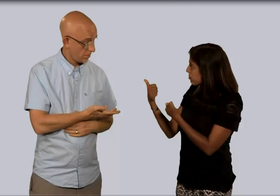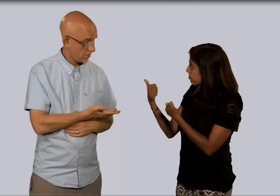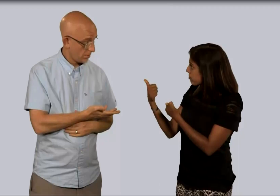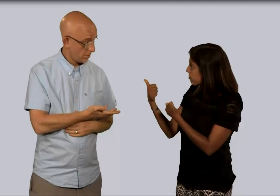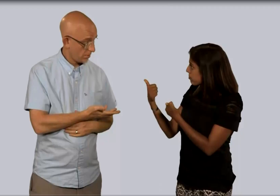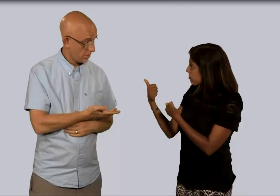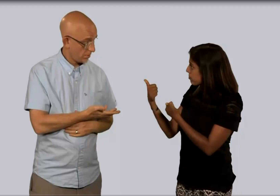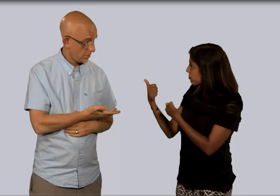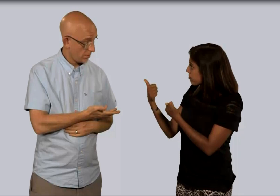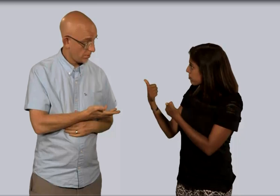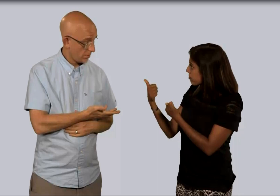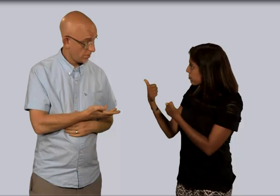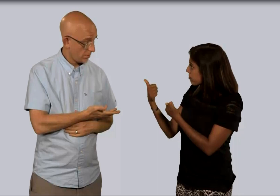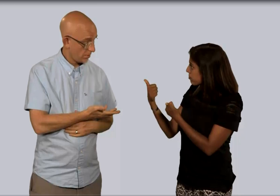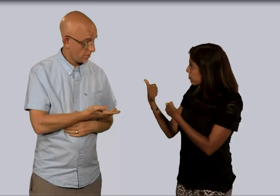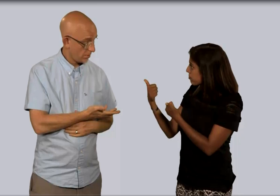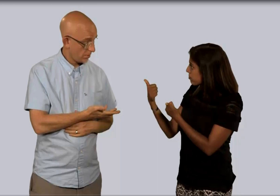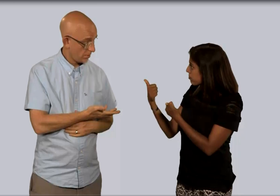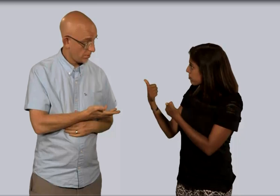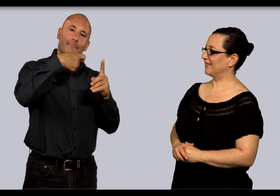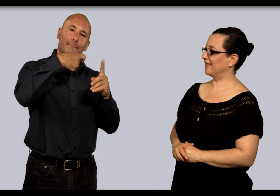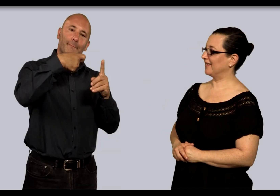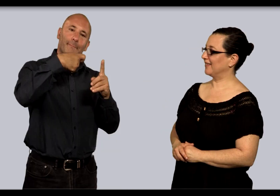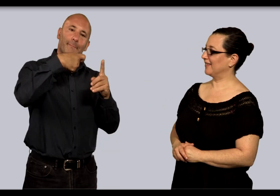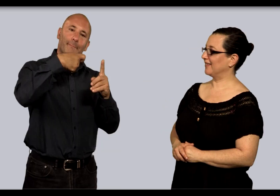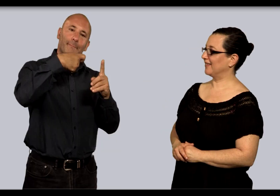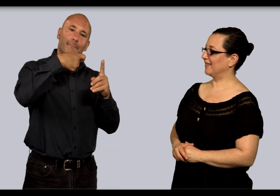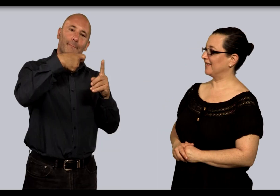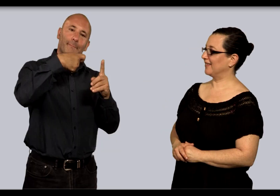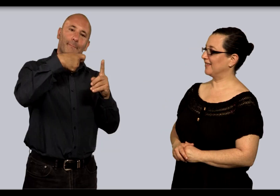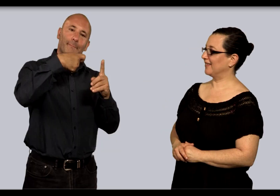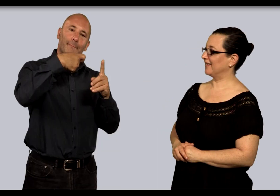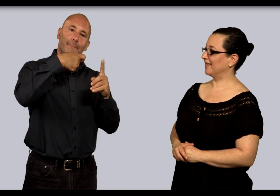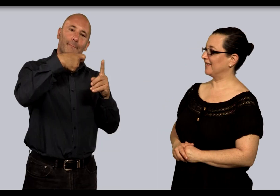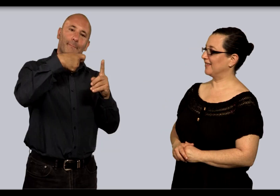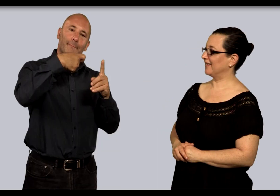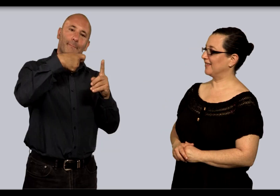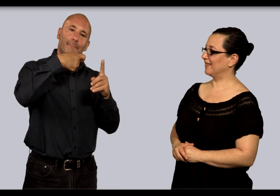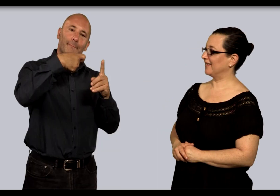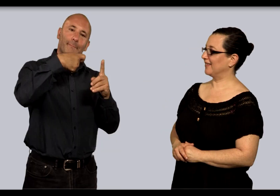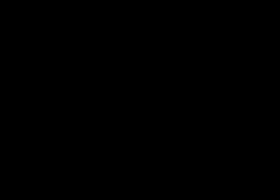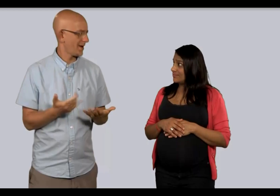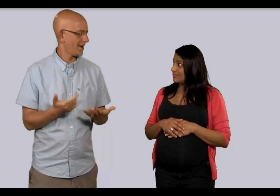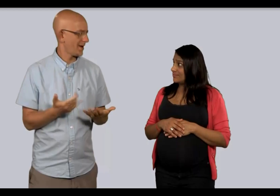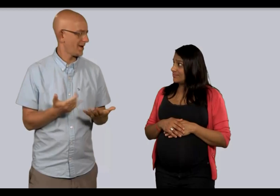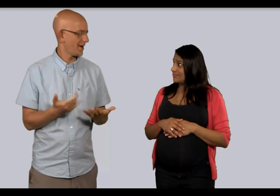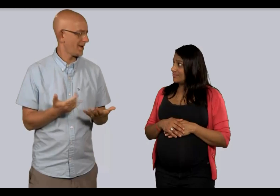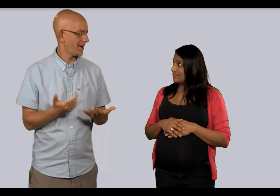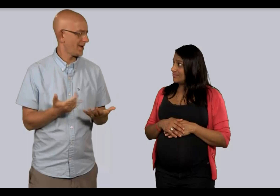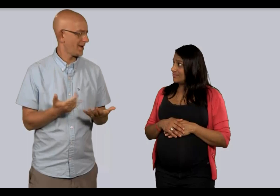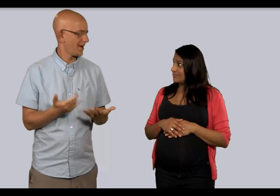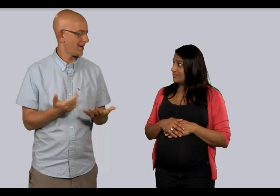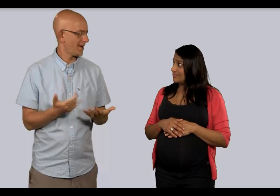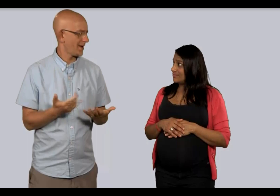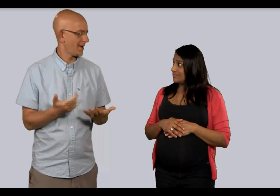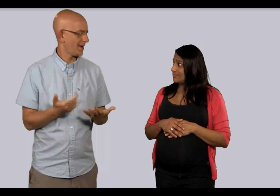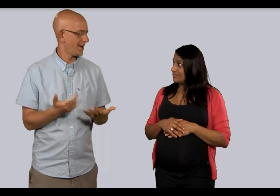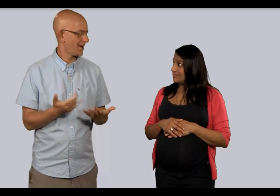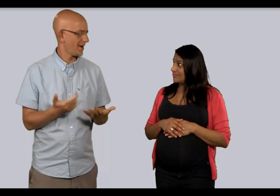have Woolfe with Radha Starr, Marcel Hirshman with Fifi Garfield, and Woolfe with Deepa Shastri.